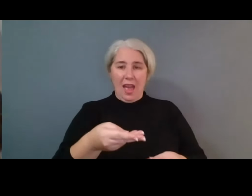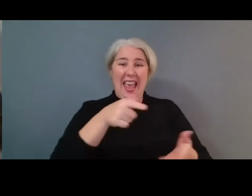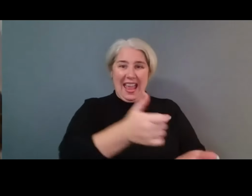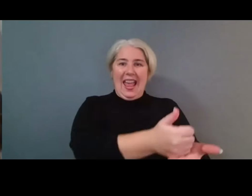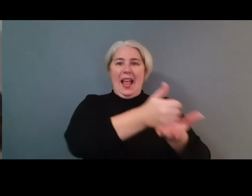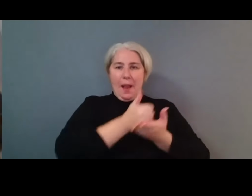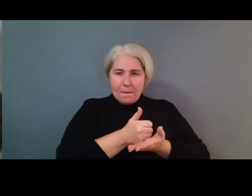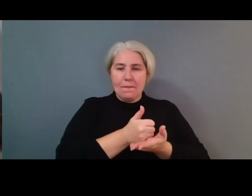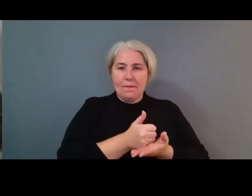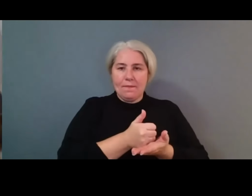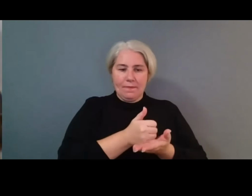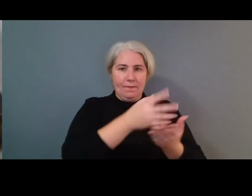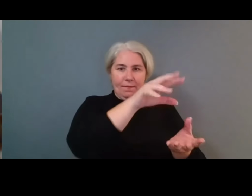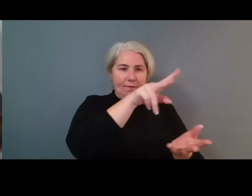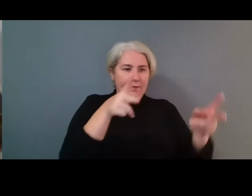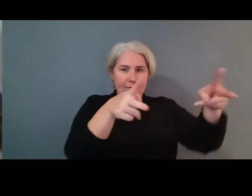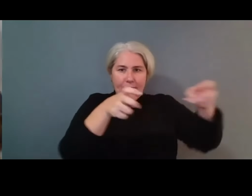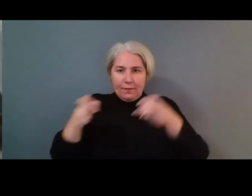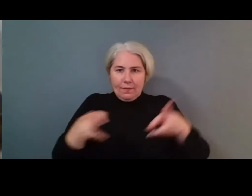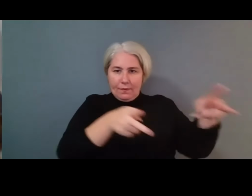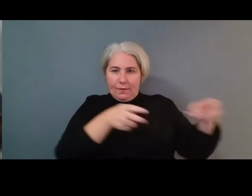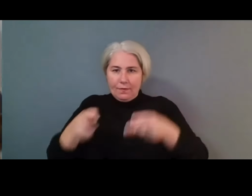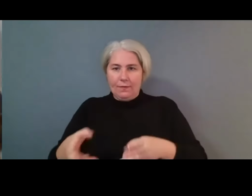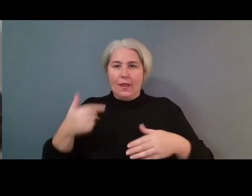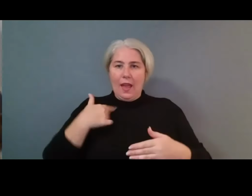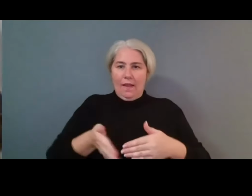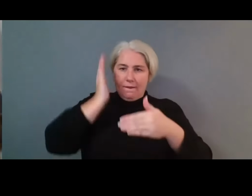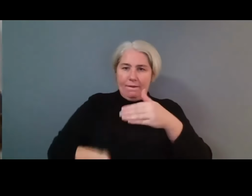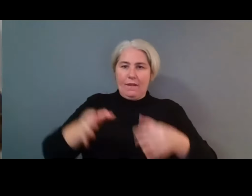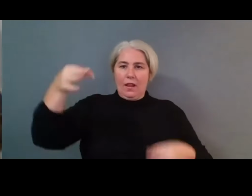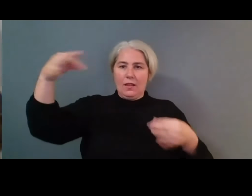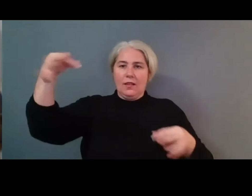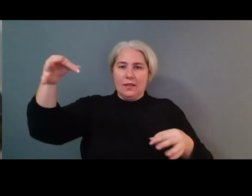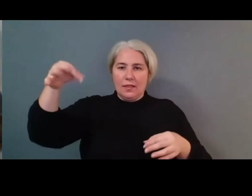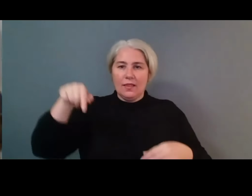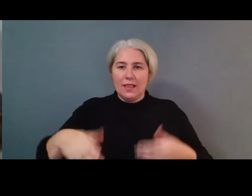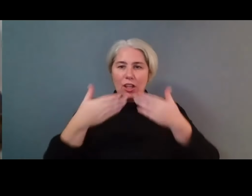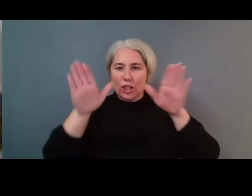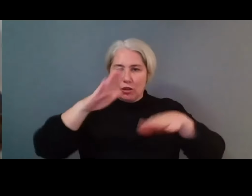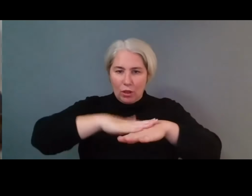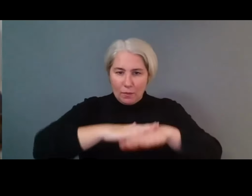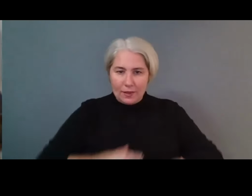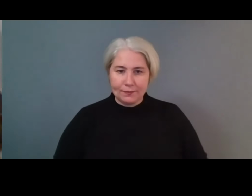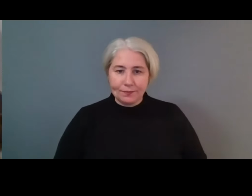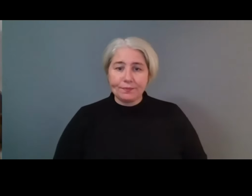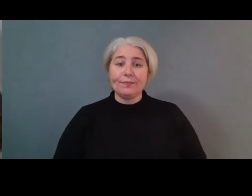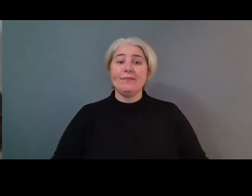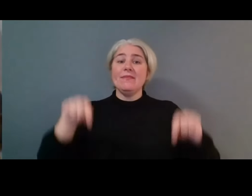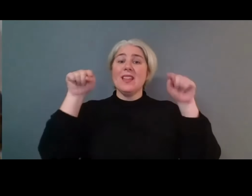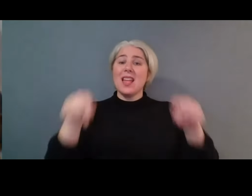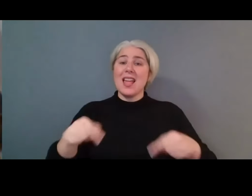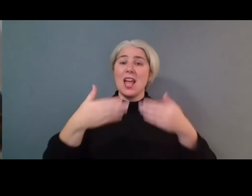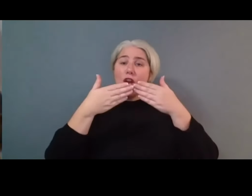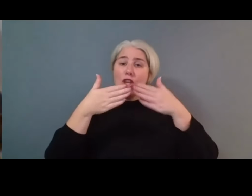final document. And the general comments are guidelines for state parties on how to implement that